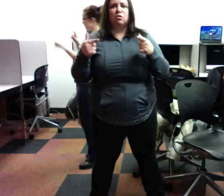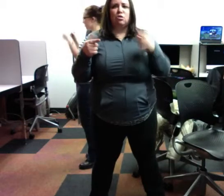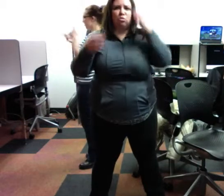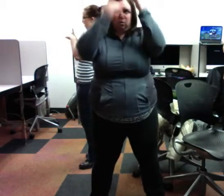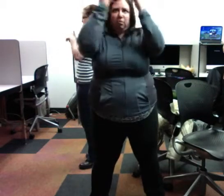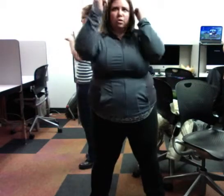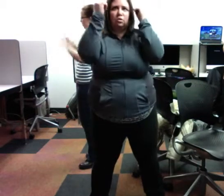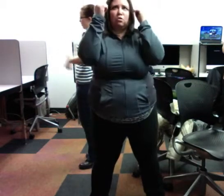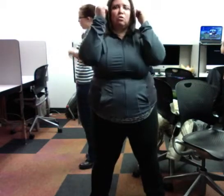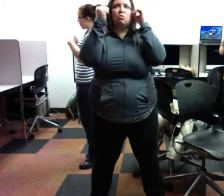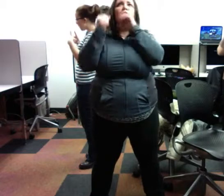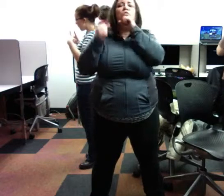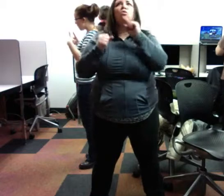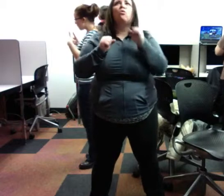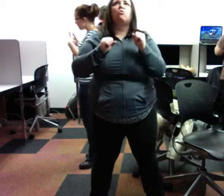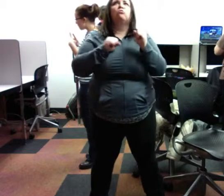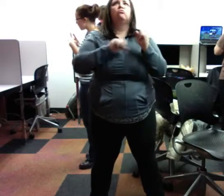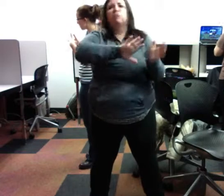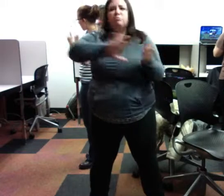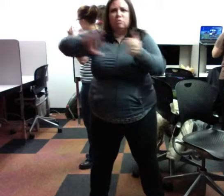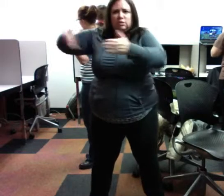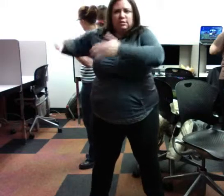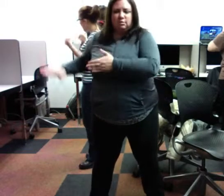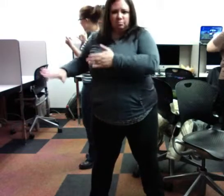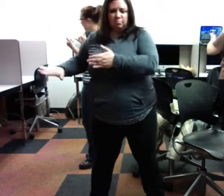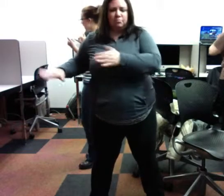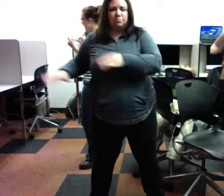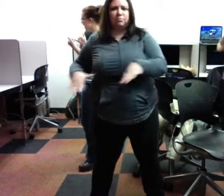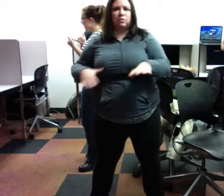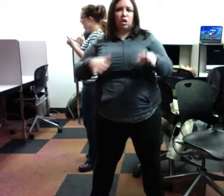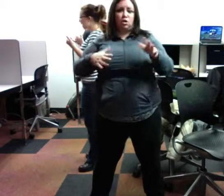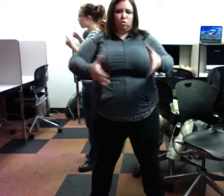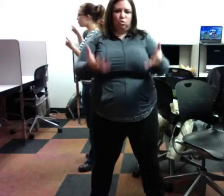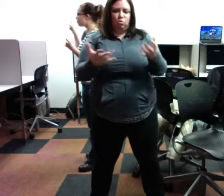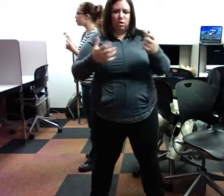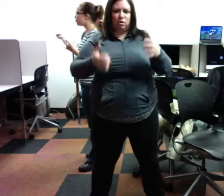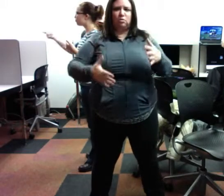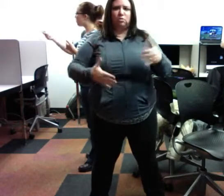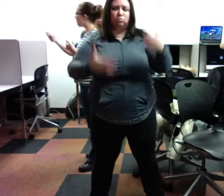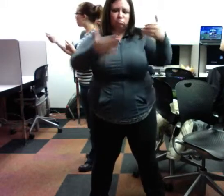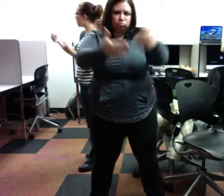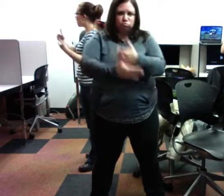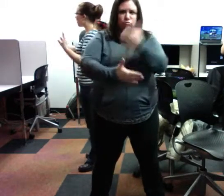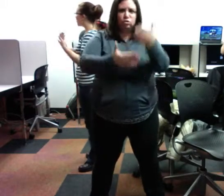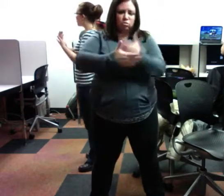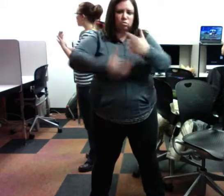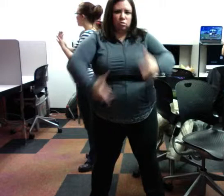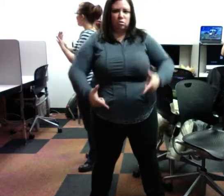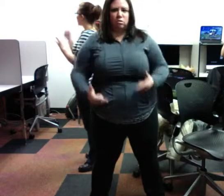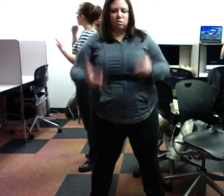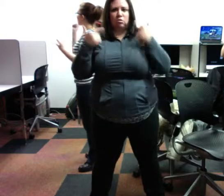Right now, the new is you. But someday, not too long from now, you will gradually become the old and be cleared